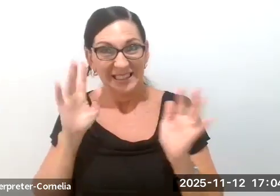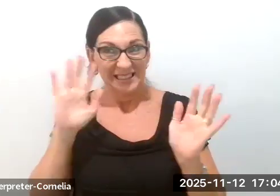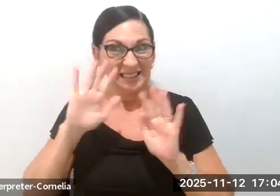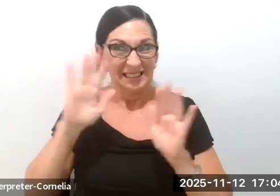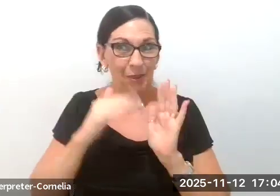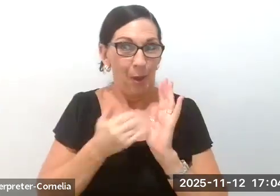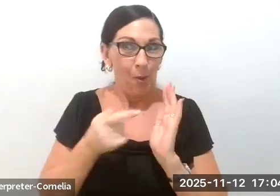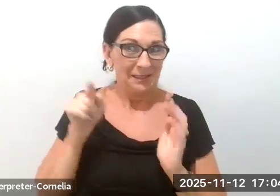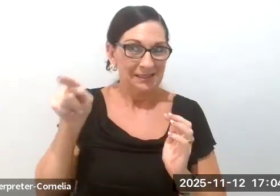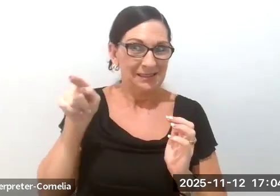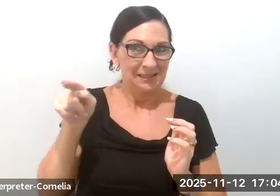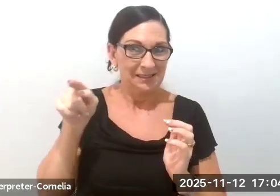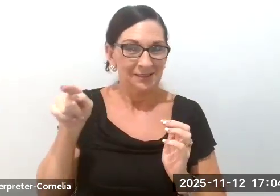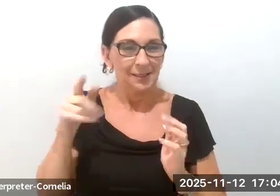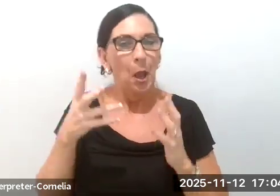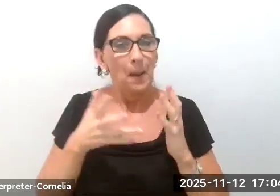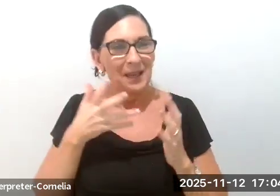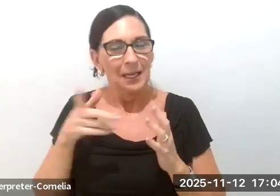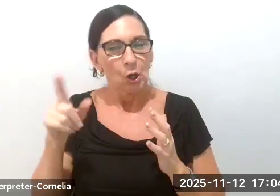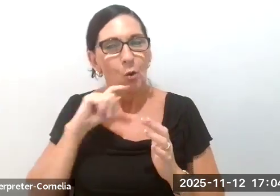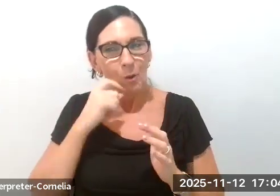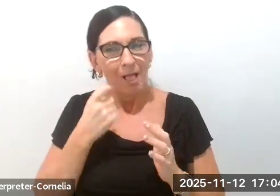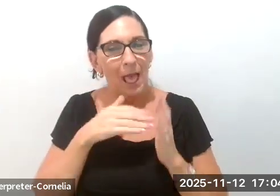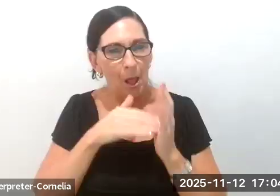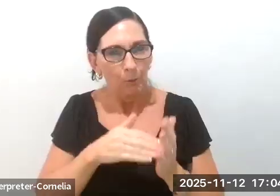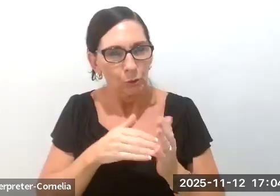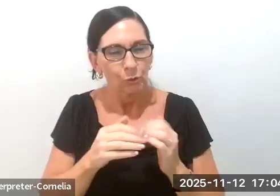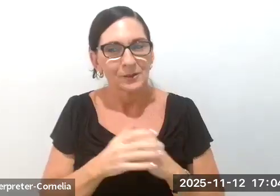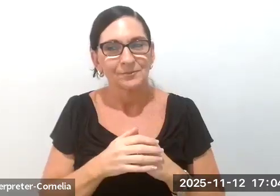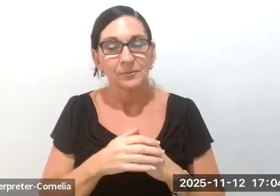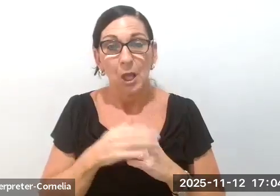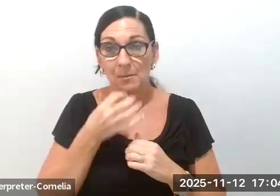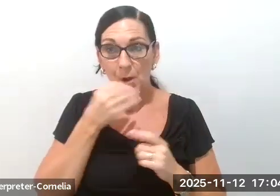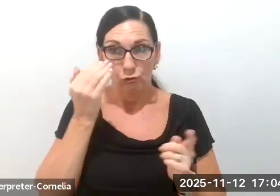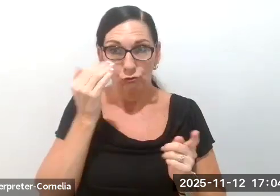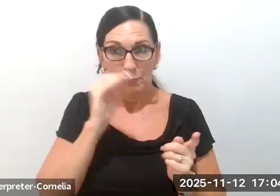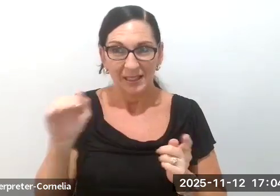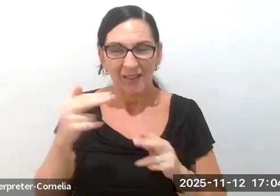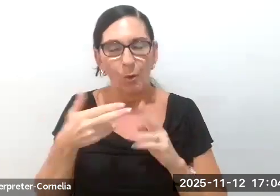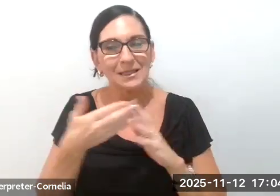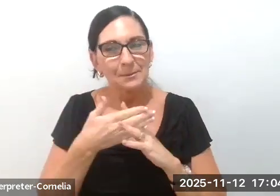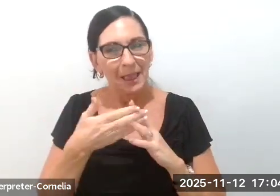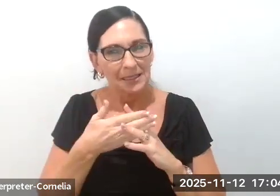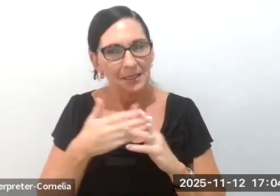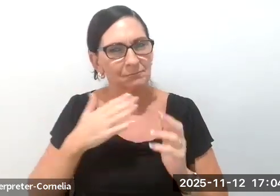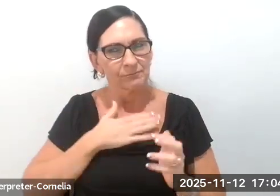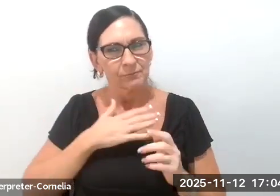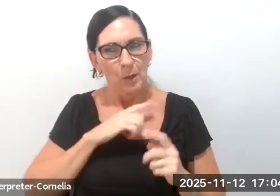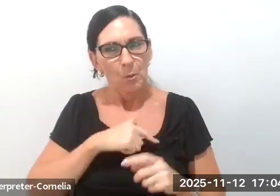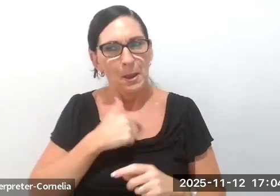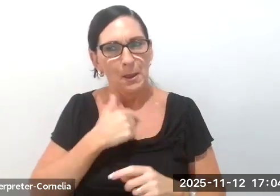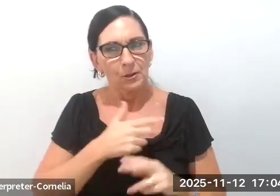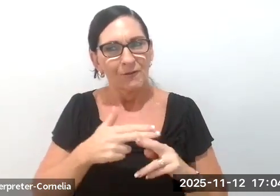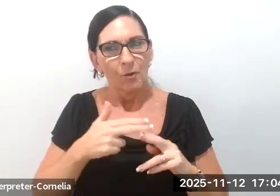moment. And just a few accessibility reminders. As part of our commitment to